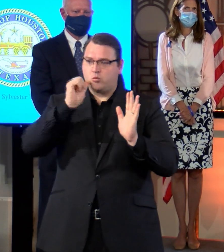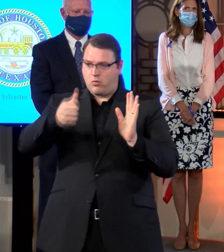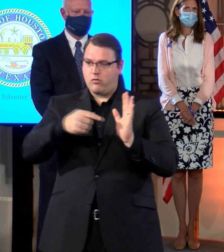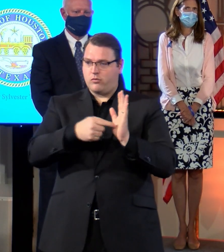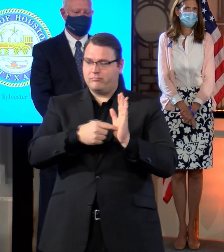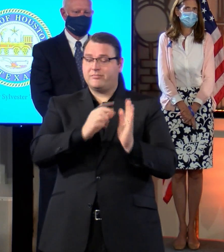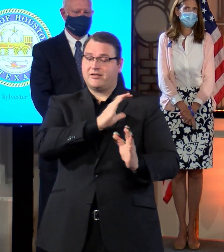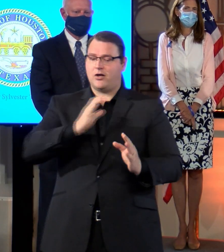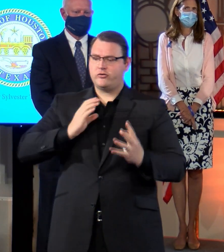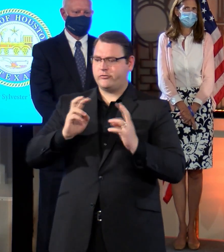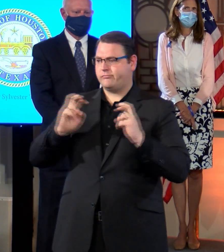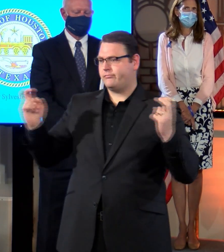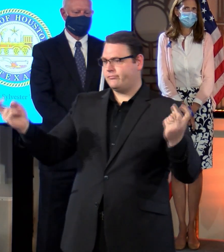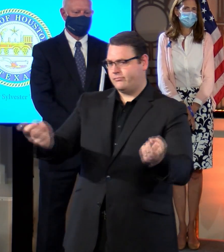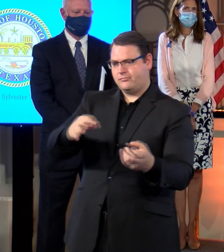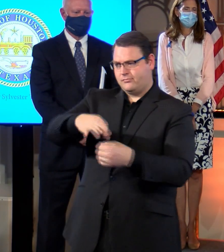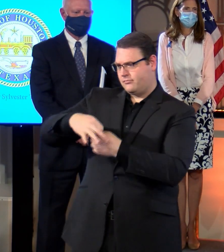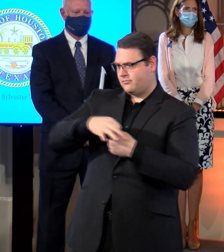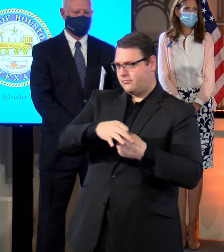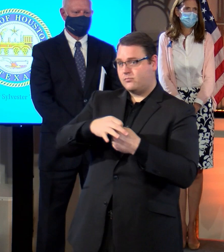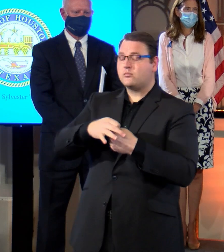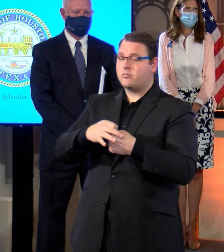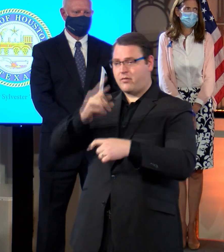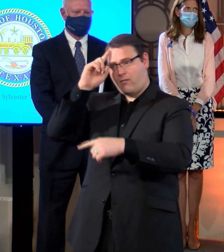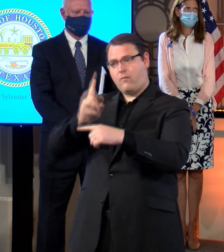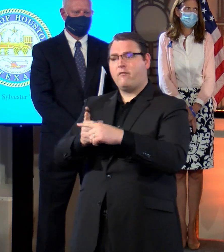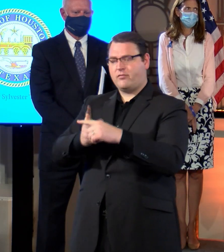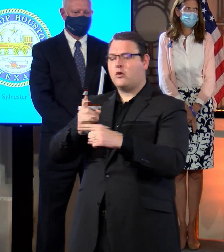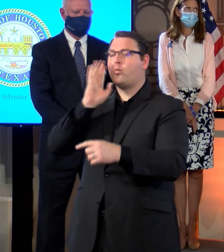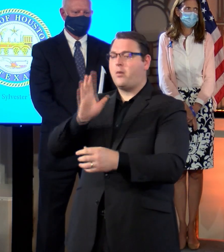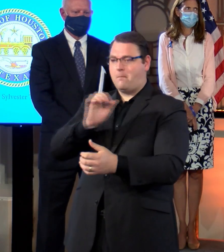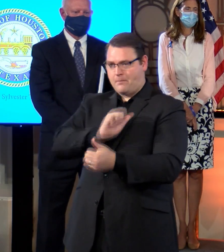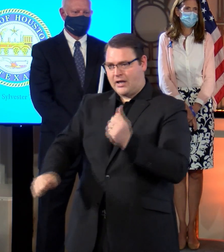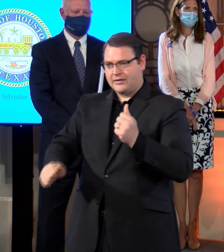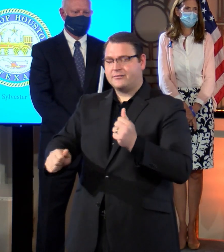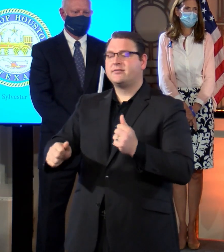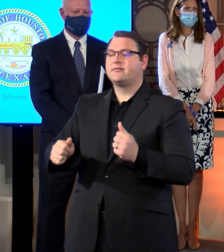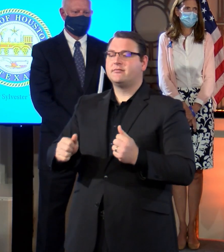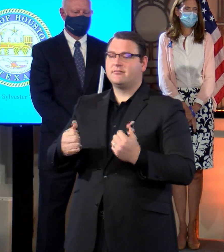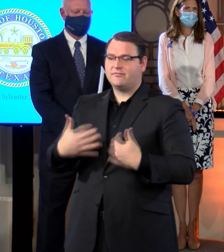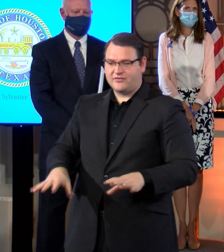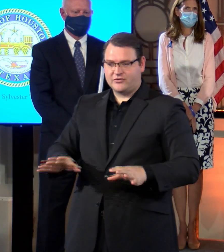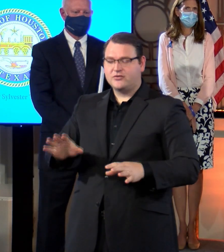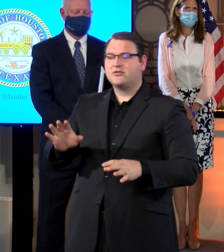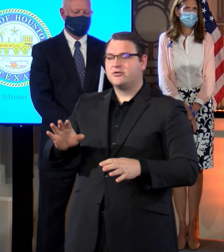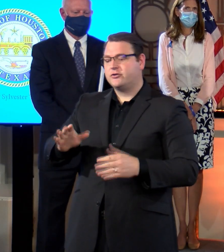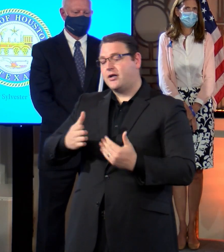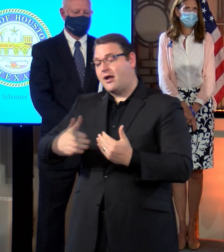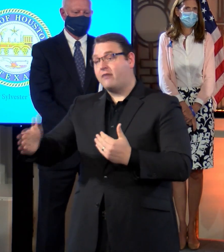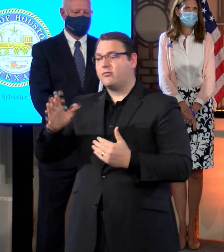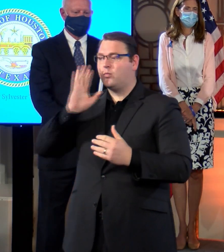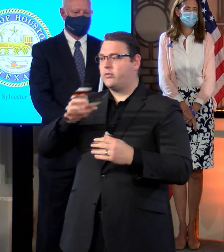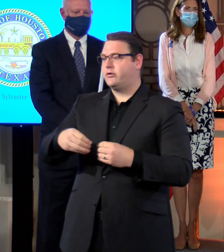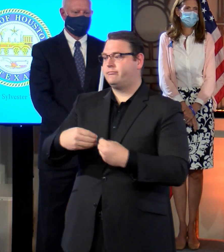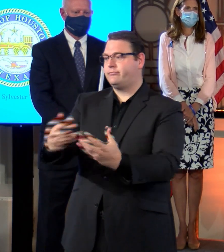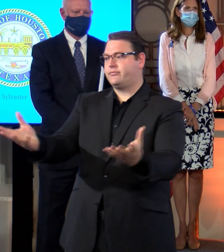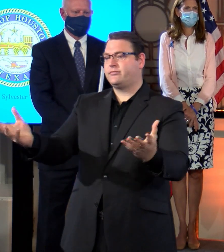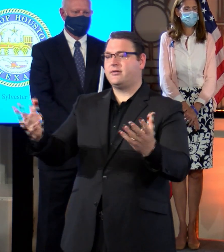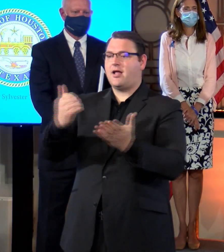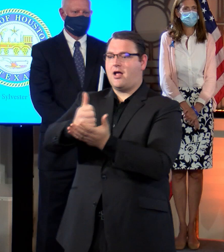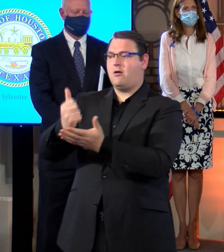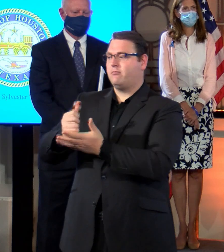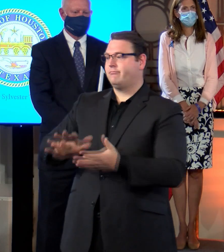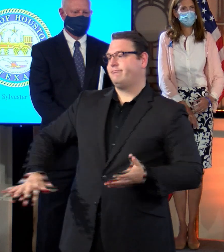hopeful that it will pass tomorrow and we can provide assistance to thousands of families within